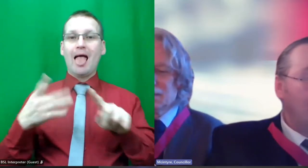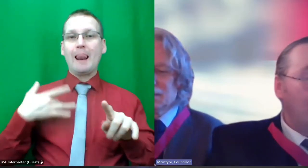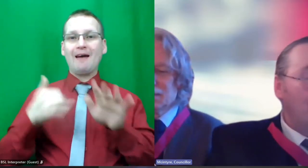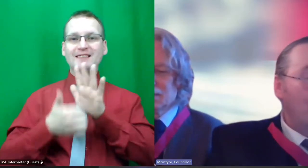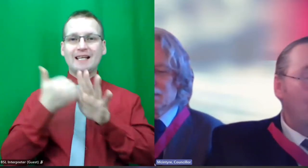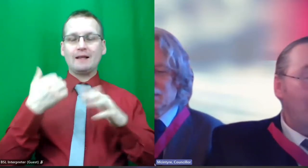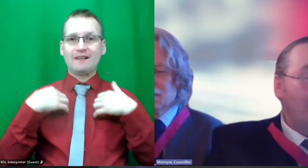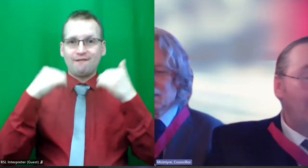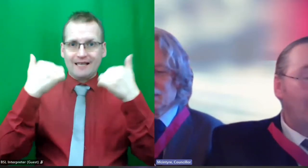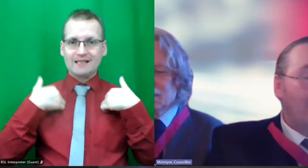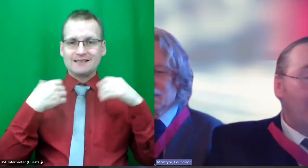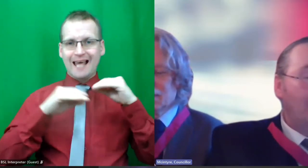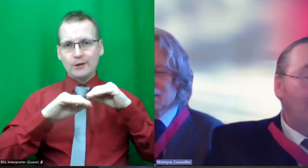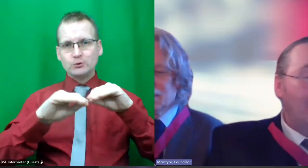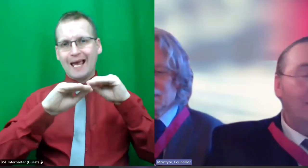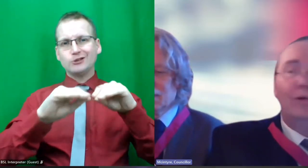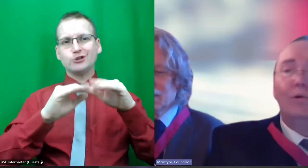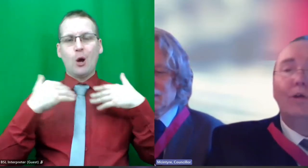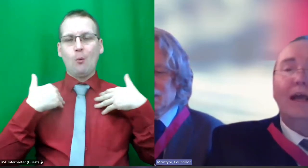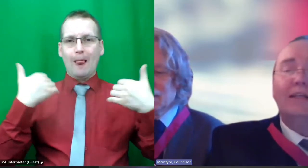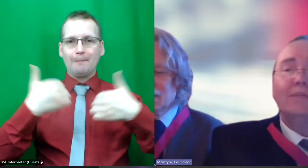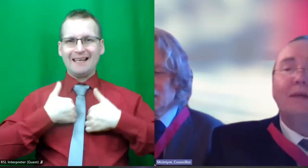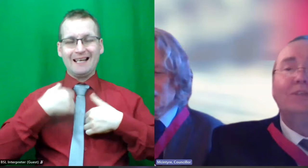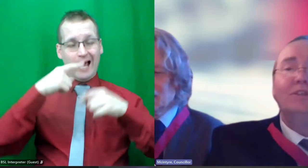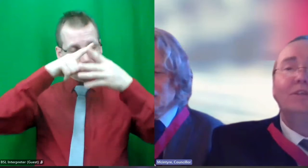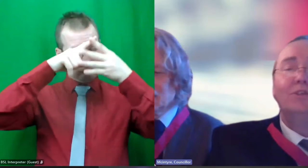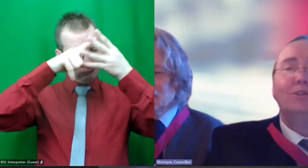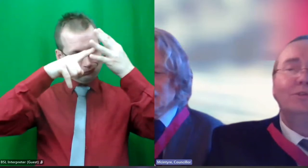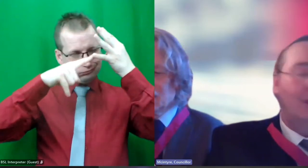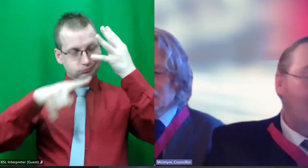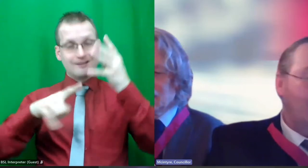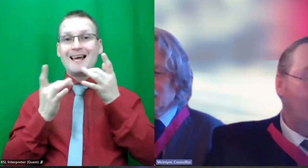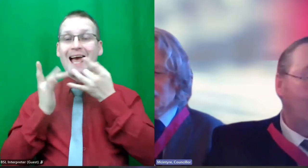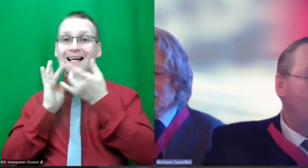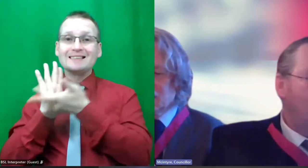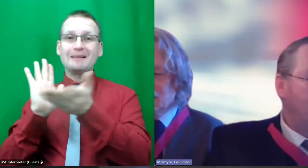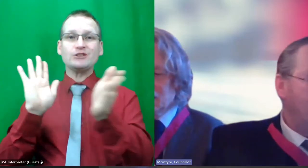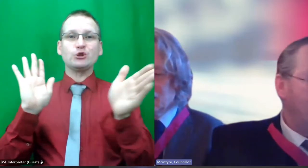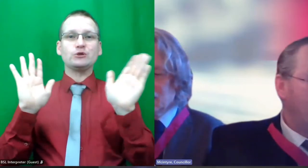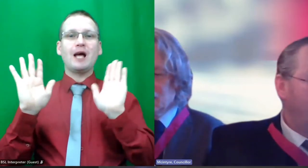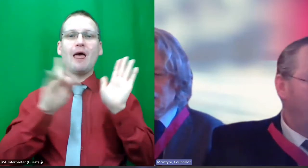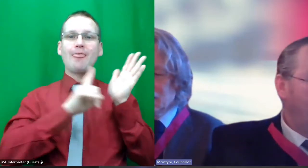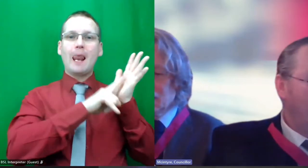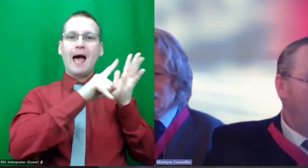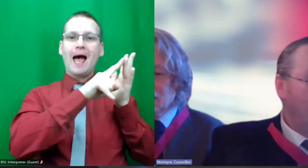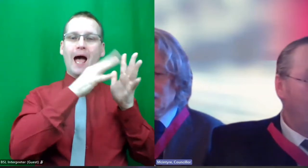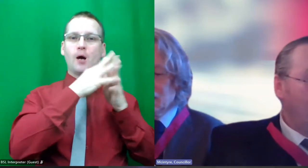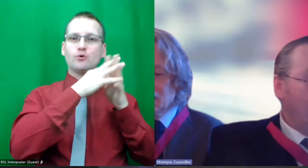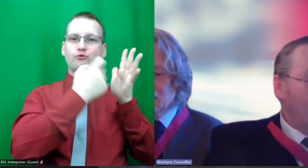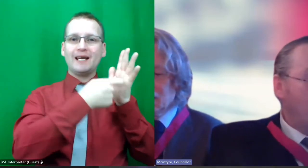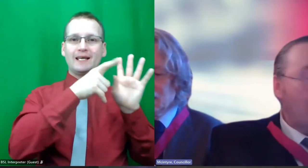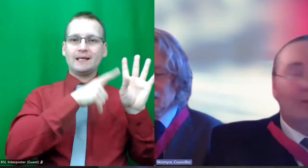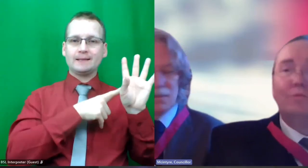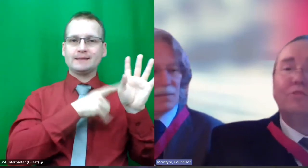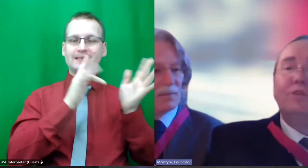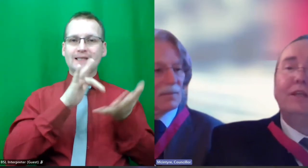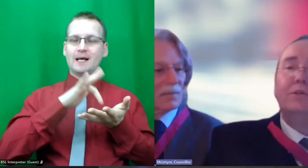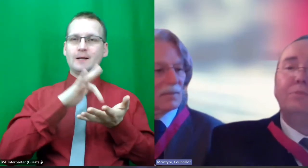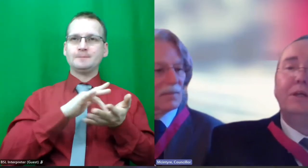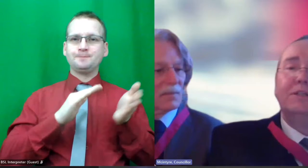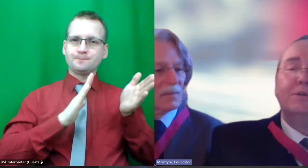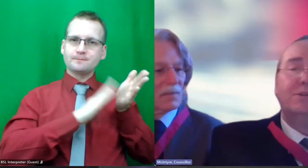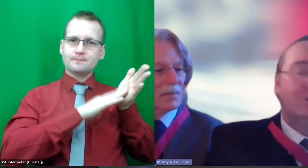fitness and well-being. And they had a whole exhibition shown at the Lowry Centre. MAPUS was